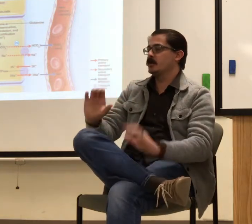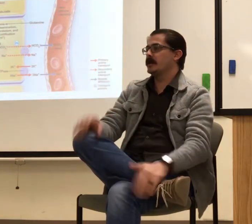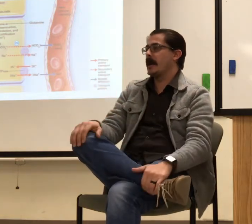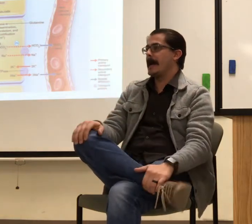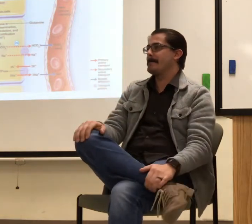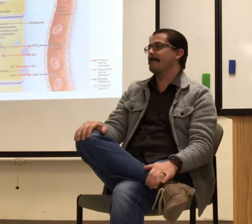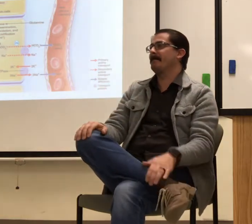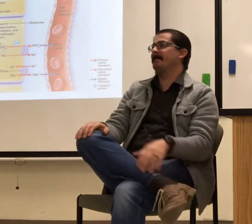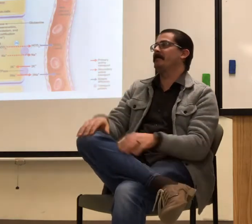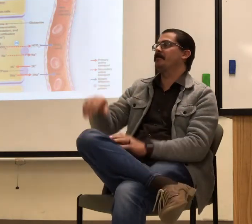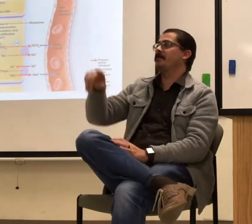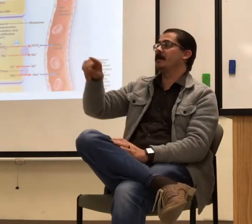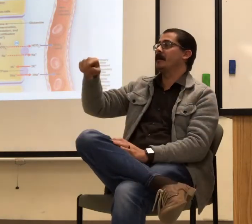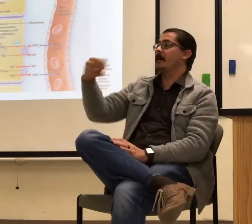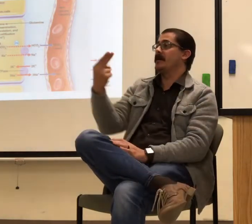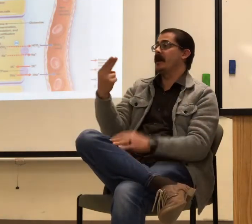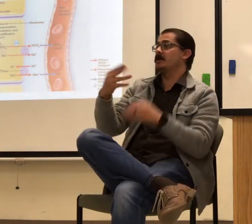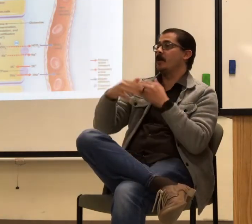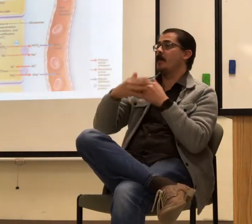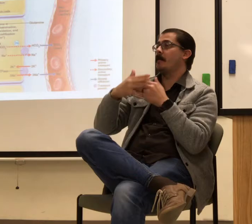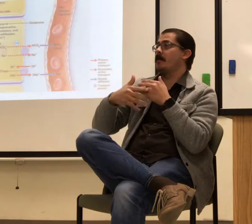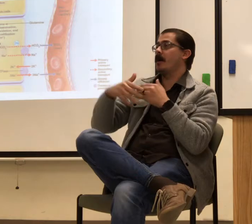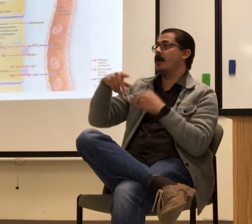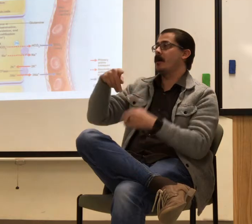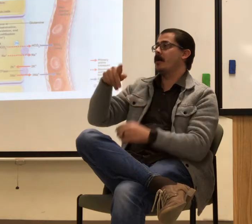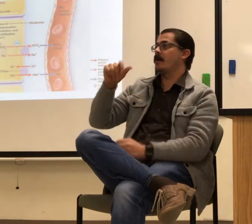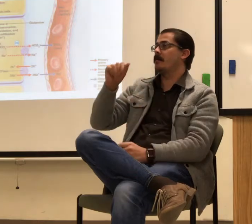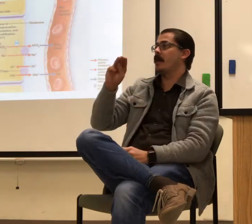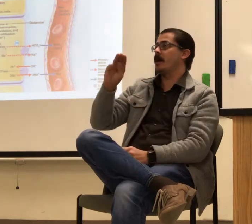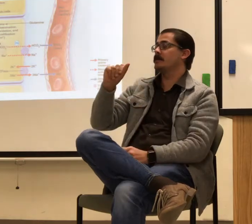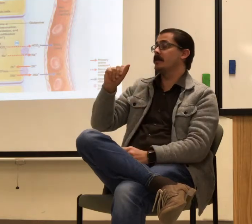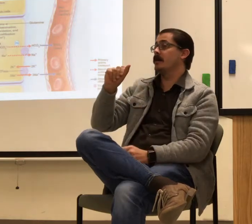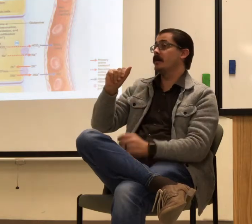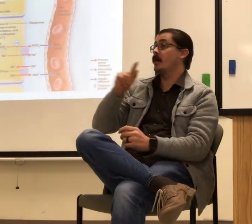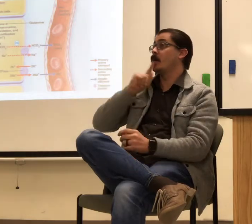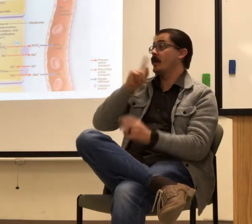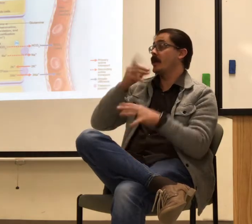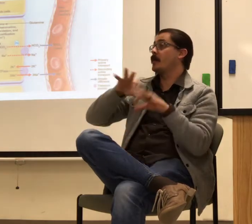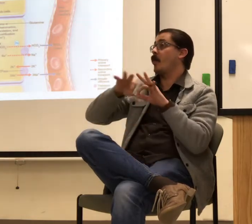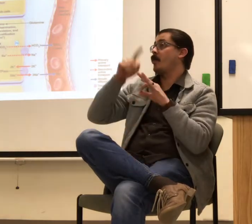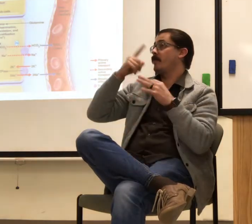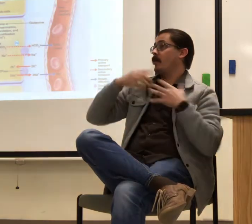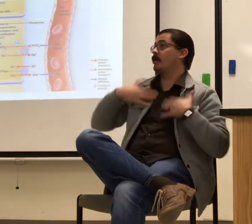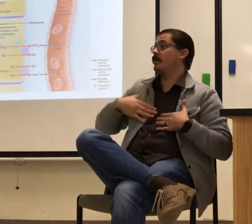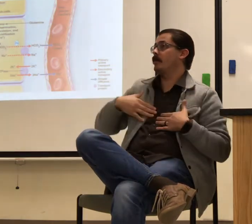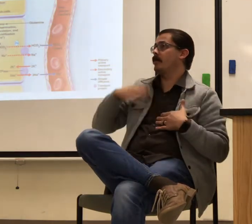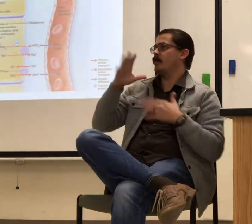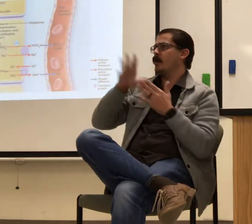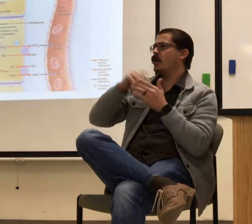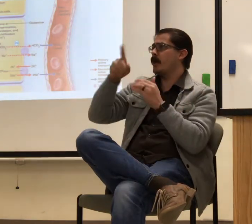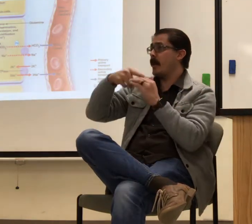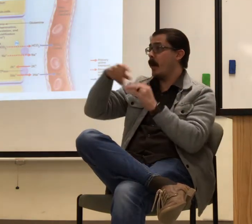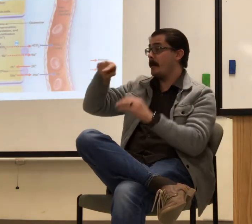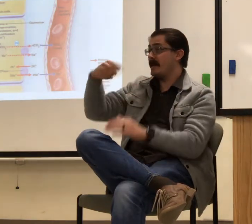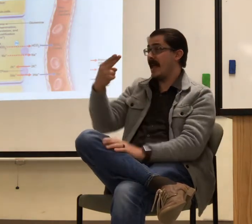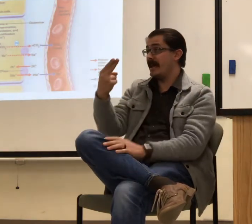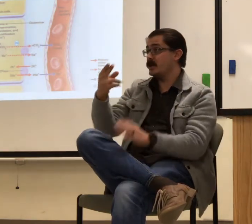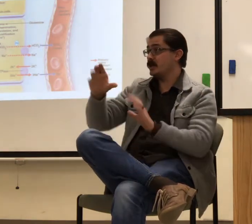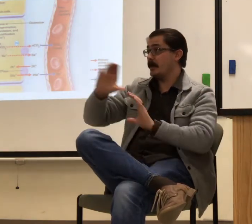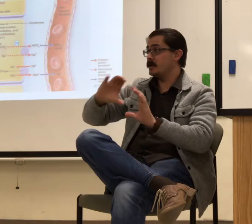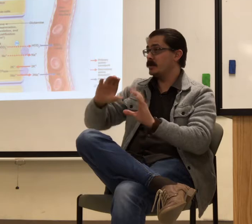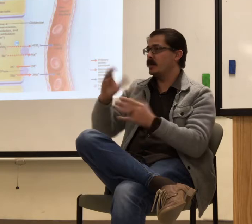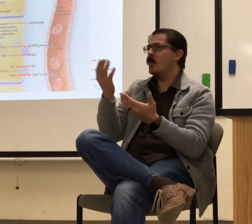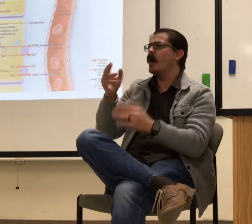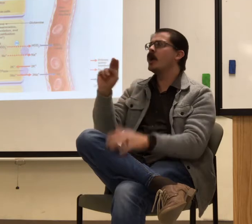The pH of the blood plasma is very important in physiology. And you learn about pH in chemistry, right? What's